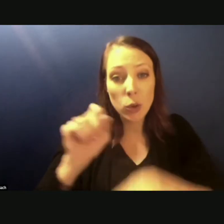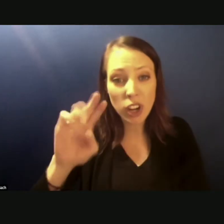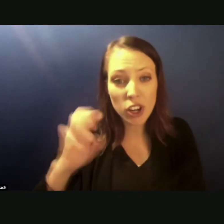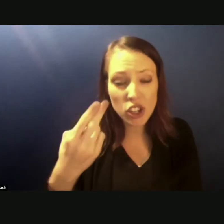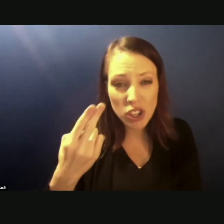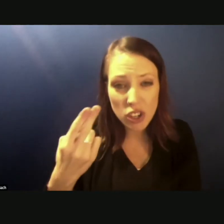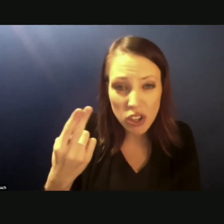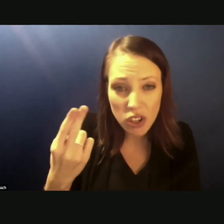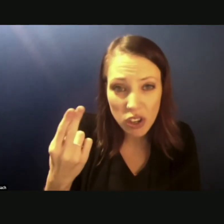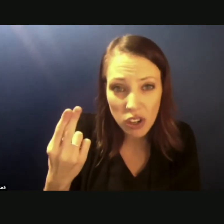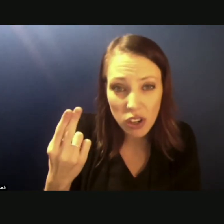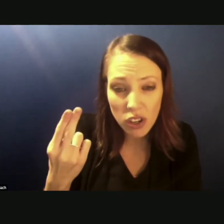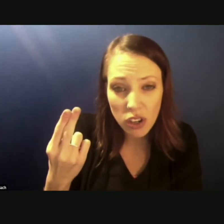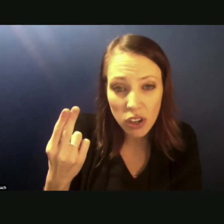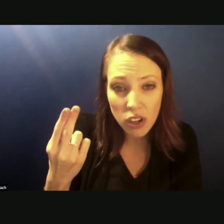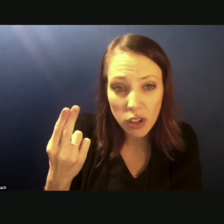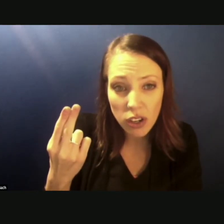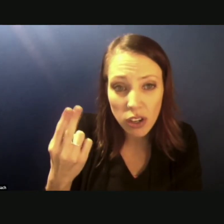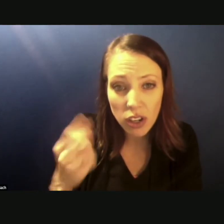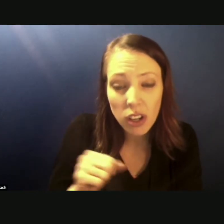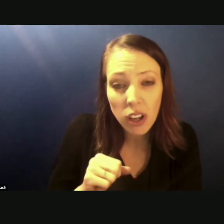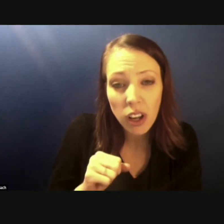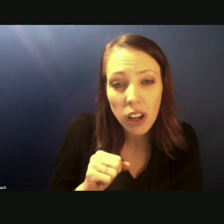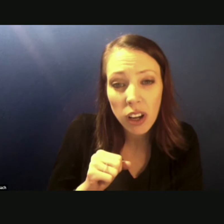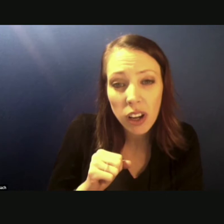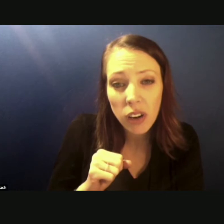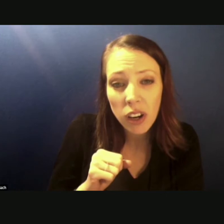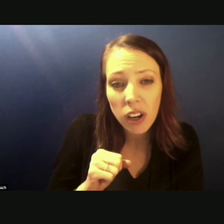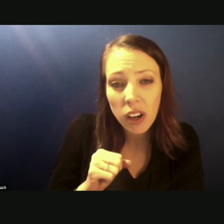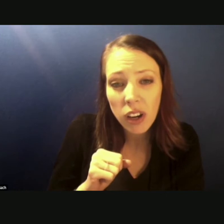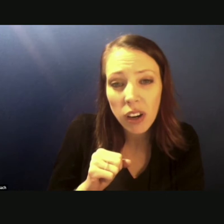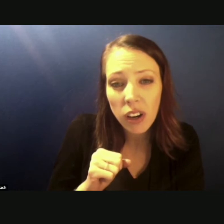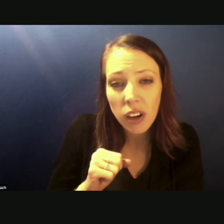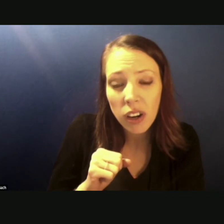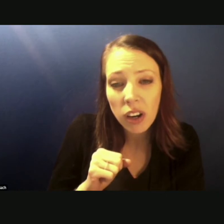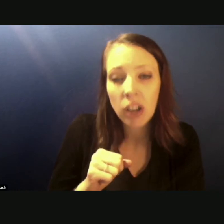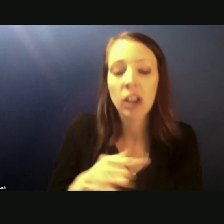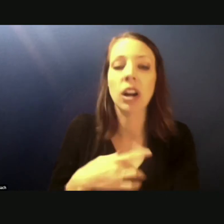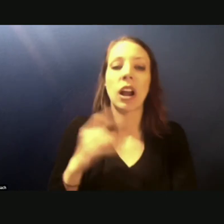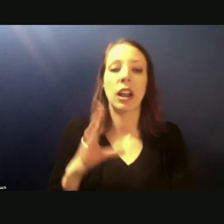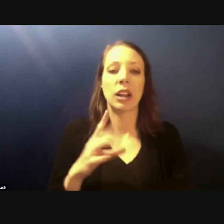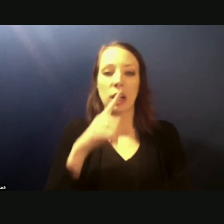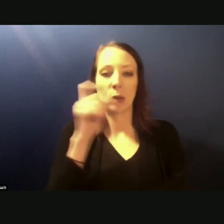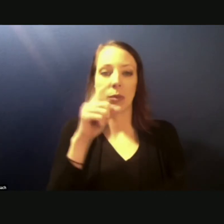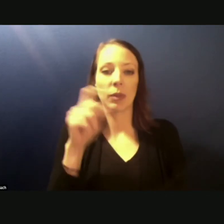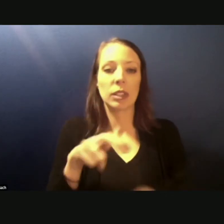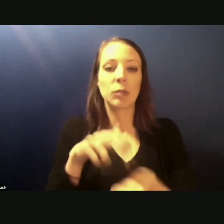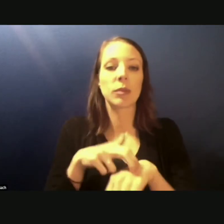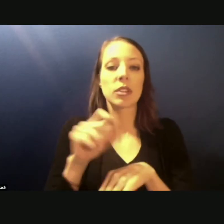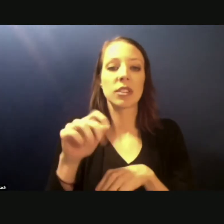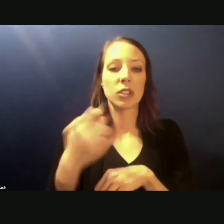potato starch? Potato. I don't recommend potato starch for this because potato starch is much